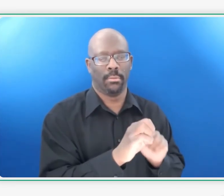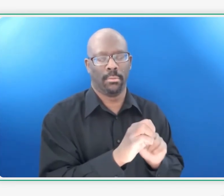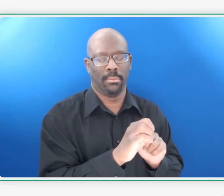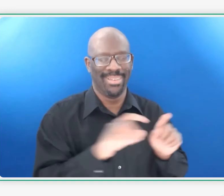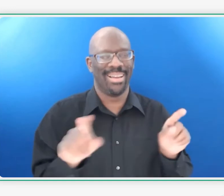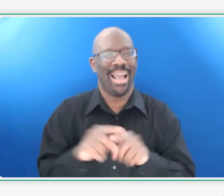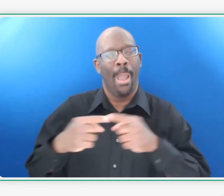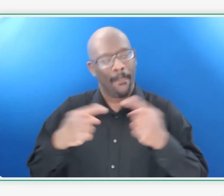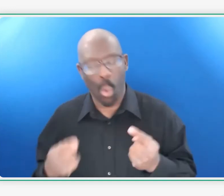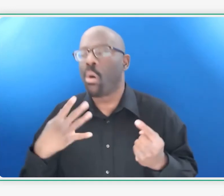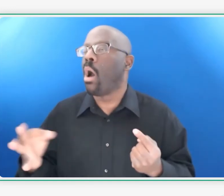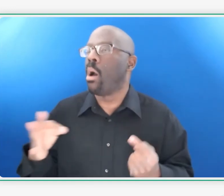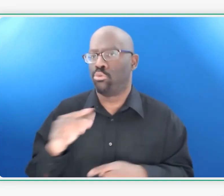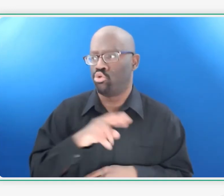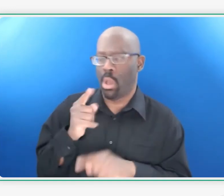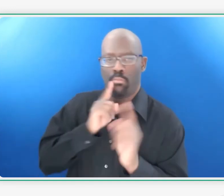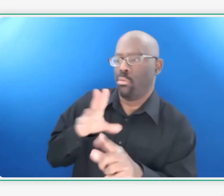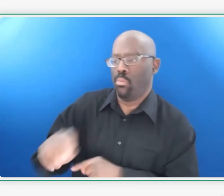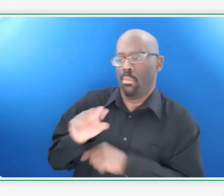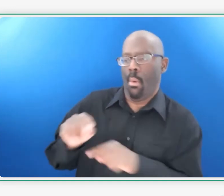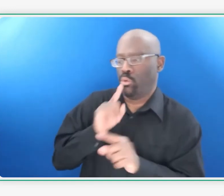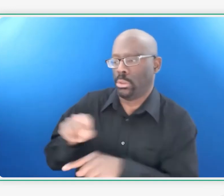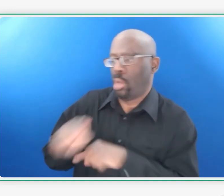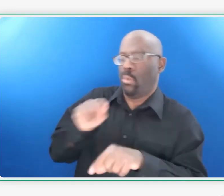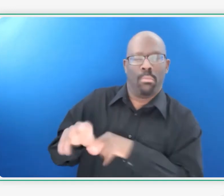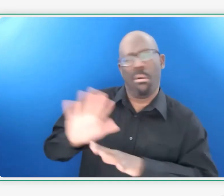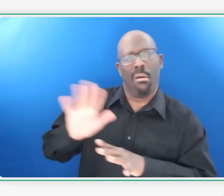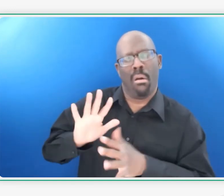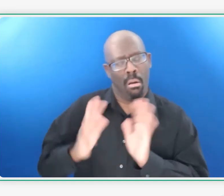We have to move from being risk adverse to risk tolerant.